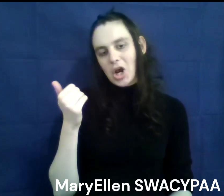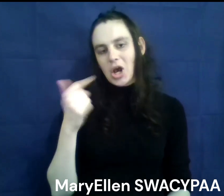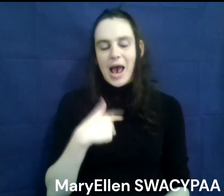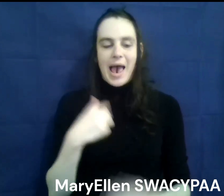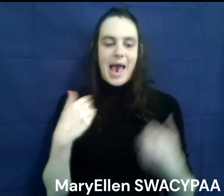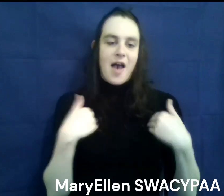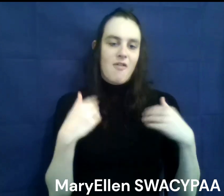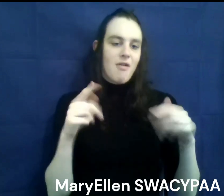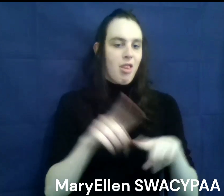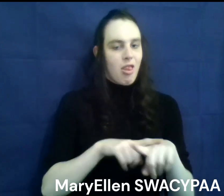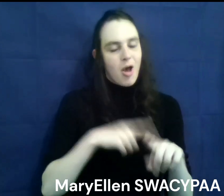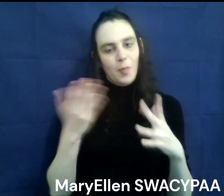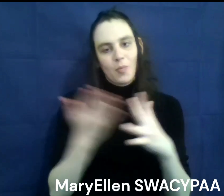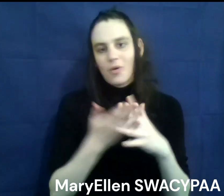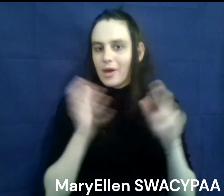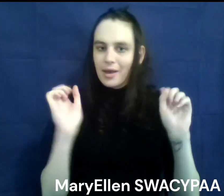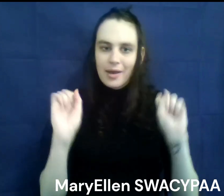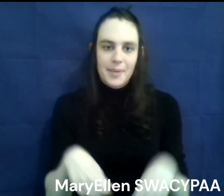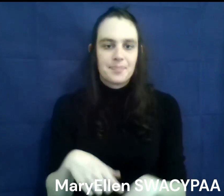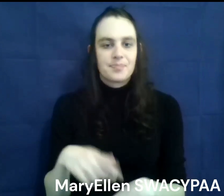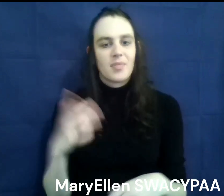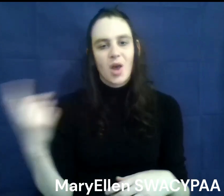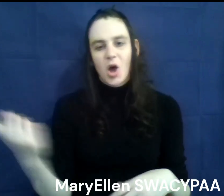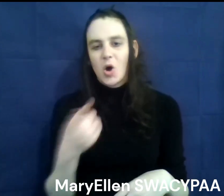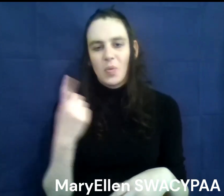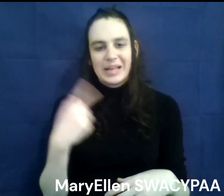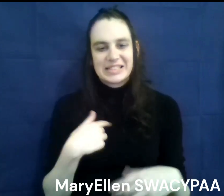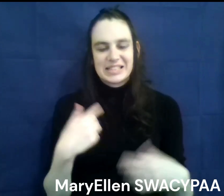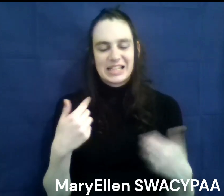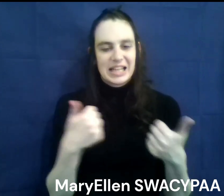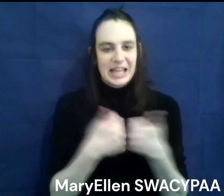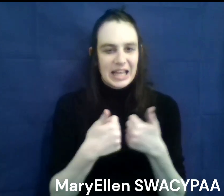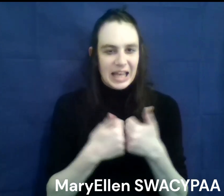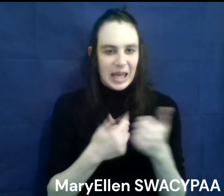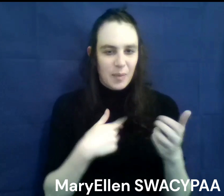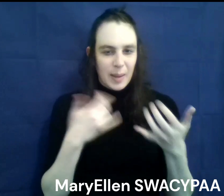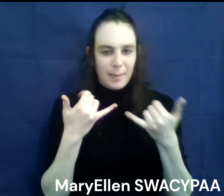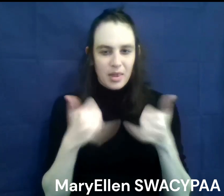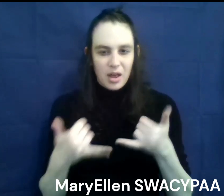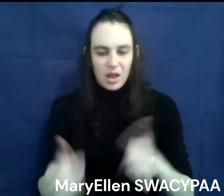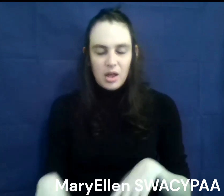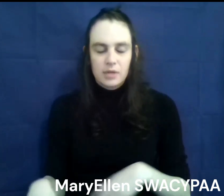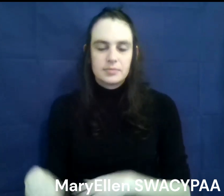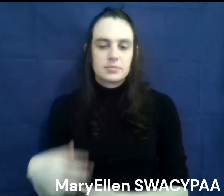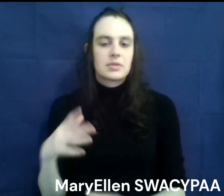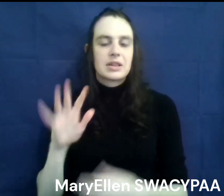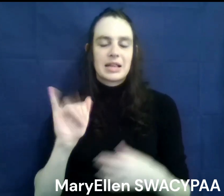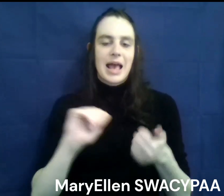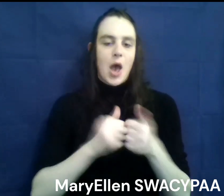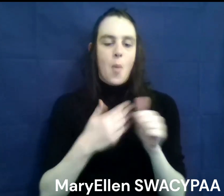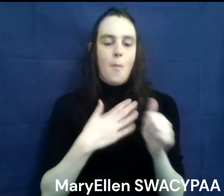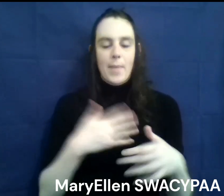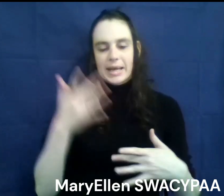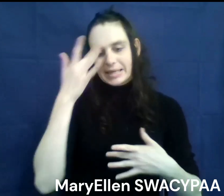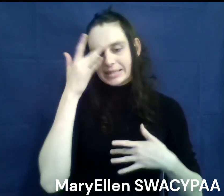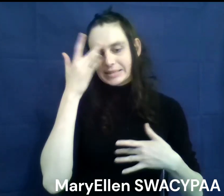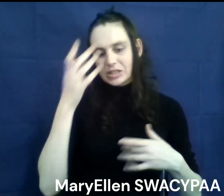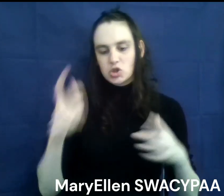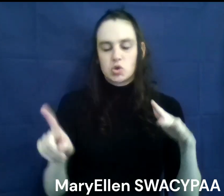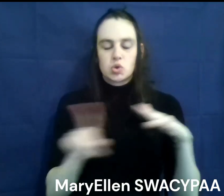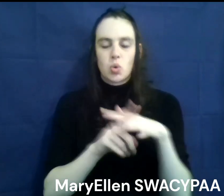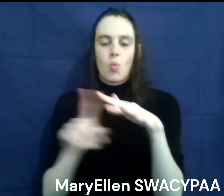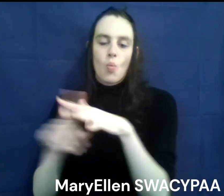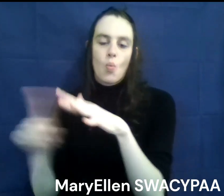You know, it was always this game I would play. And that's just kind of how my disease like manifested in other parts of my